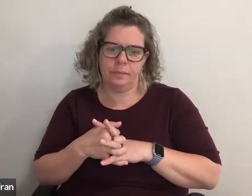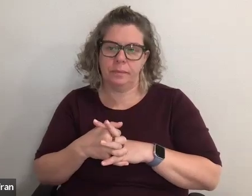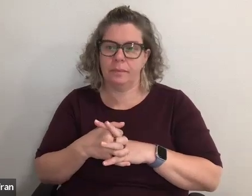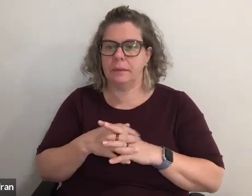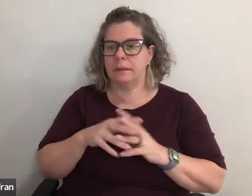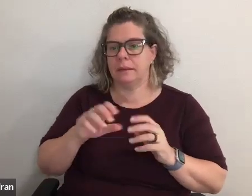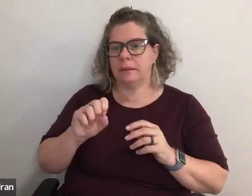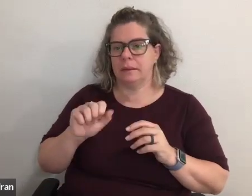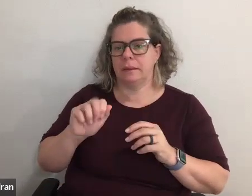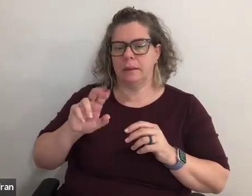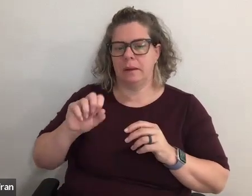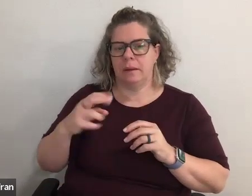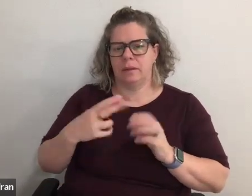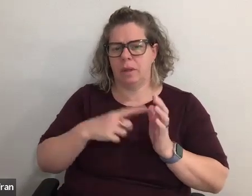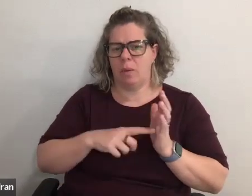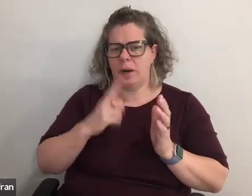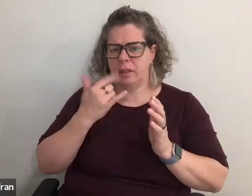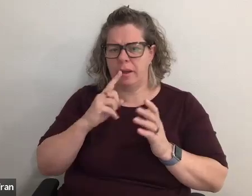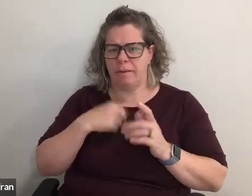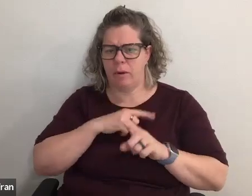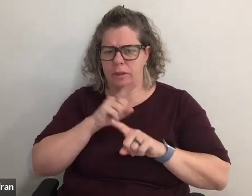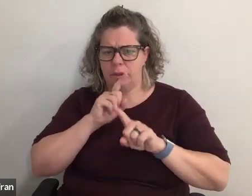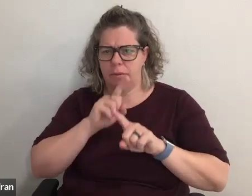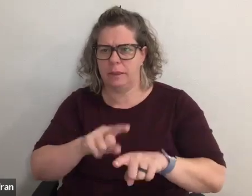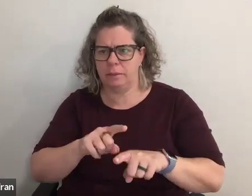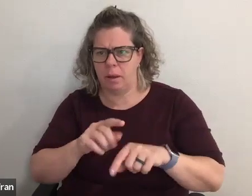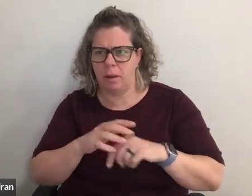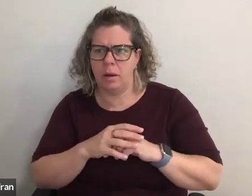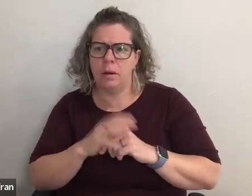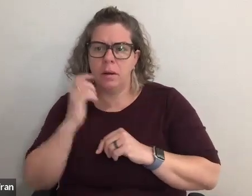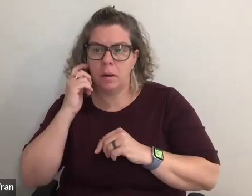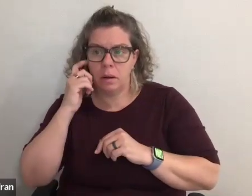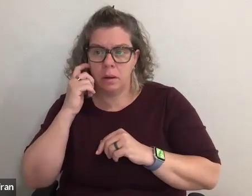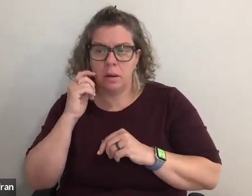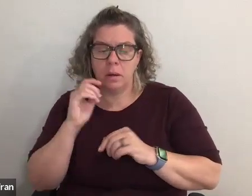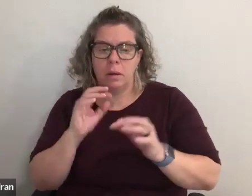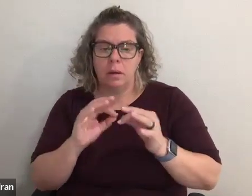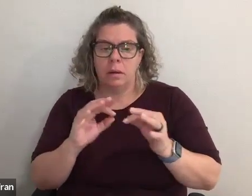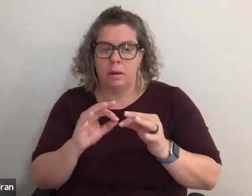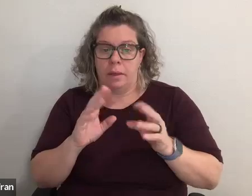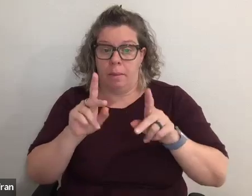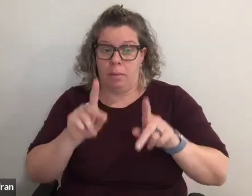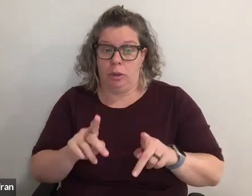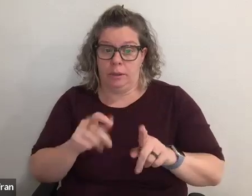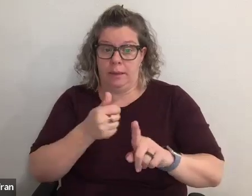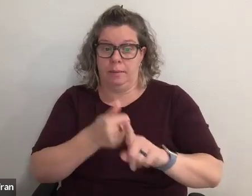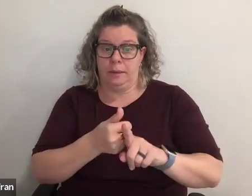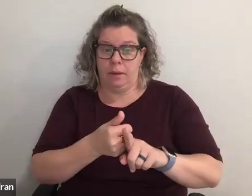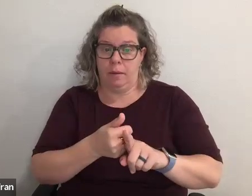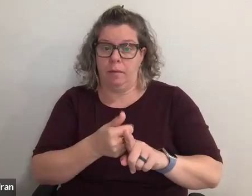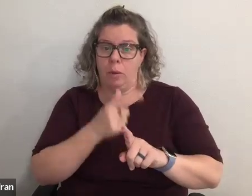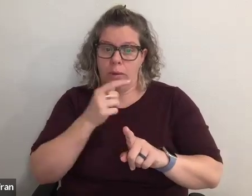Awesome. So kind of first and foremost, what does it look like for us to respond to crisis? So as mentioned, the individual themselves in